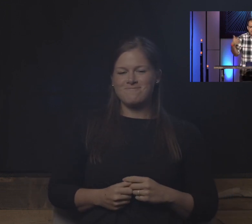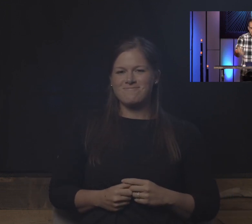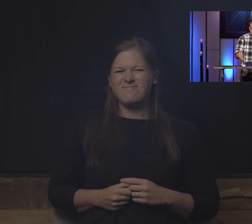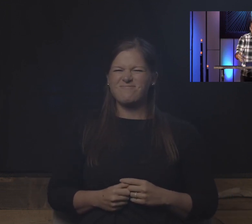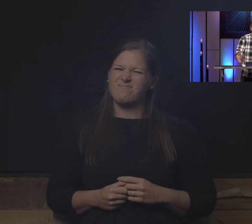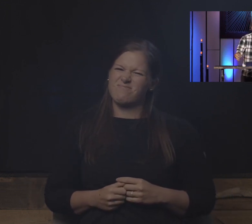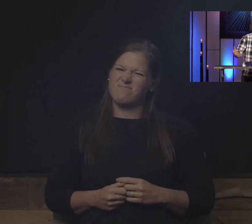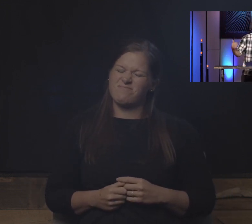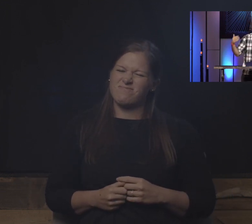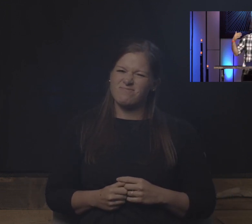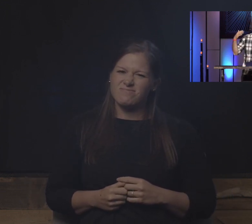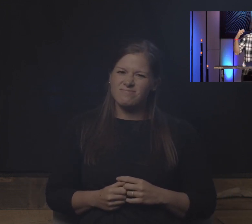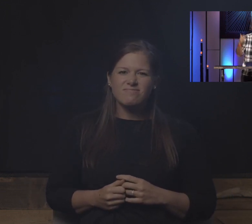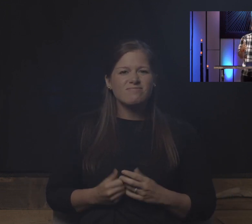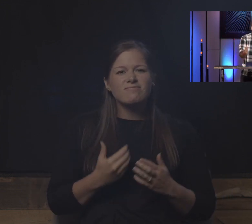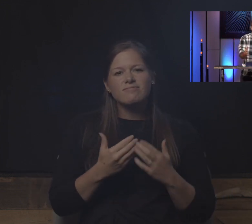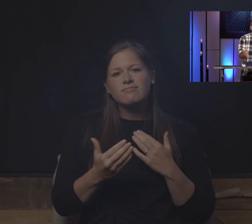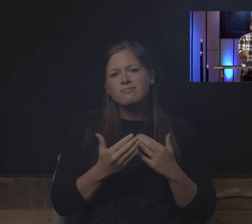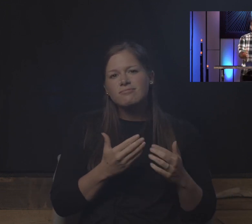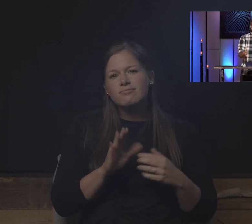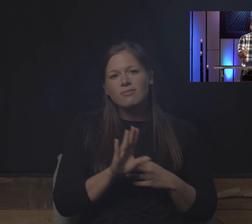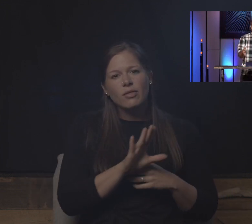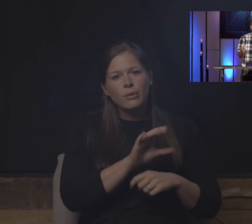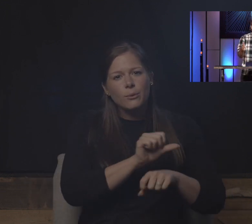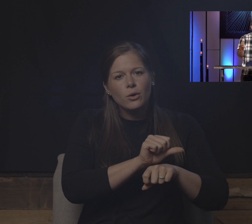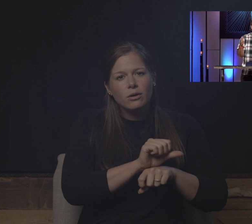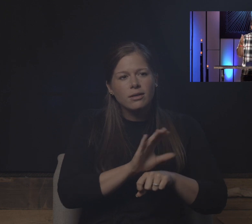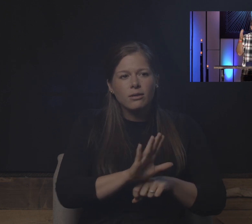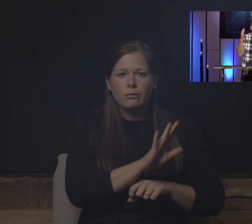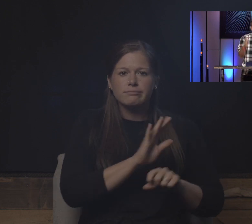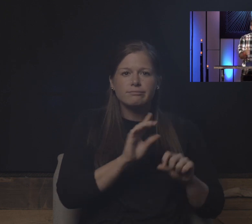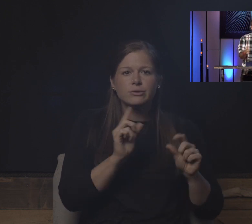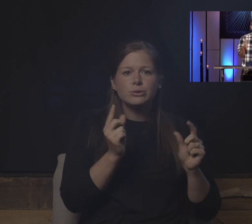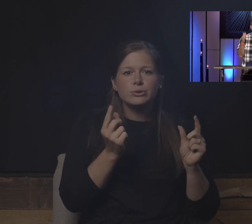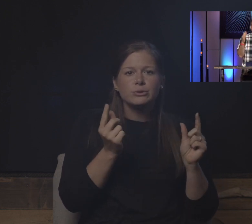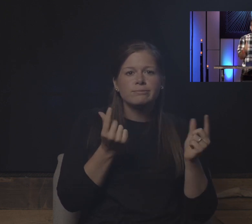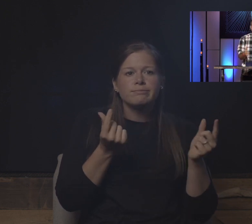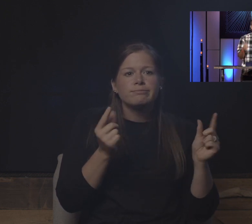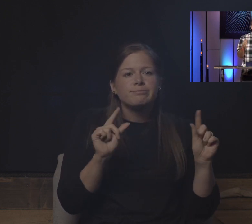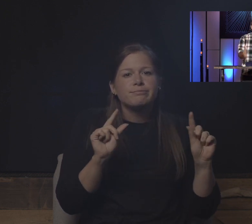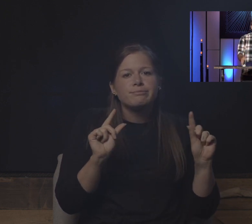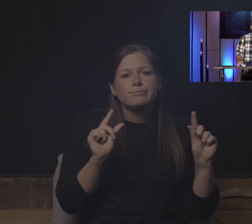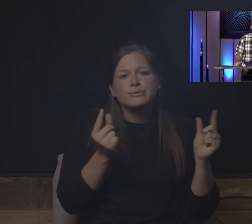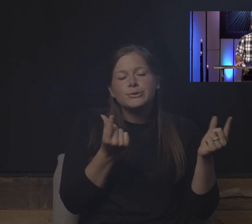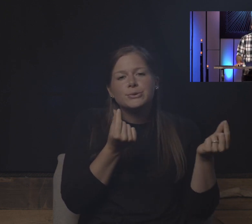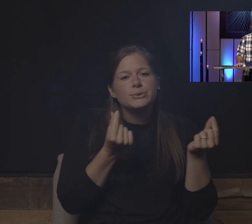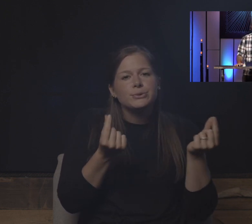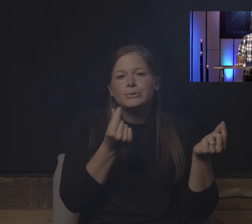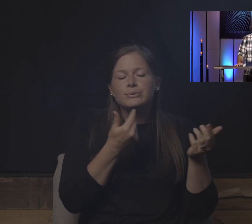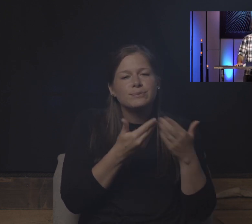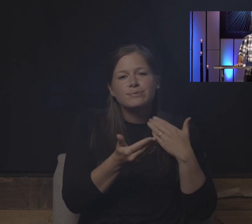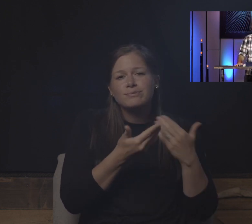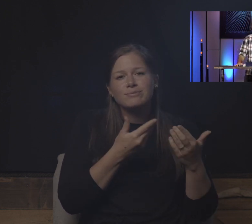indulge, how much they experience, how much fun they have, there's always the need for more.